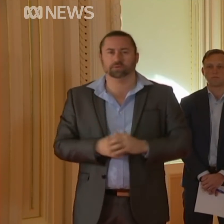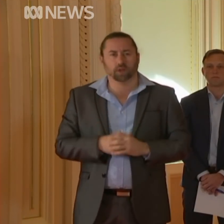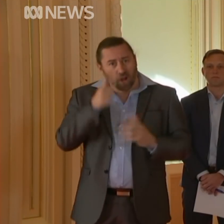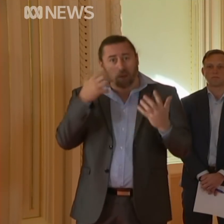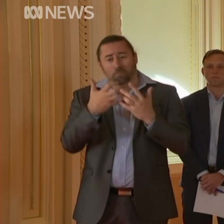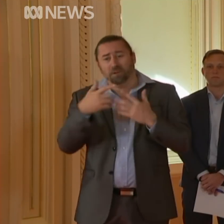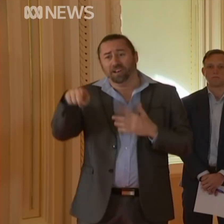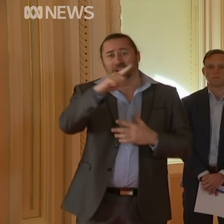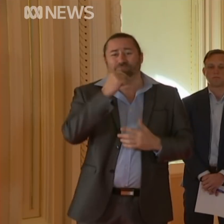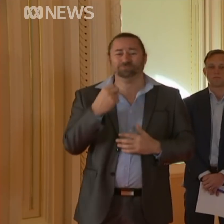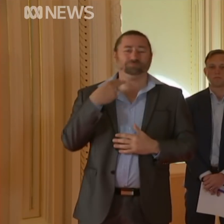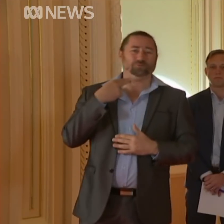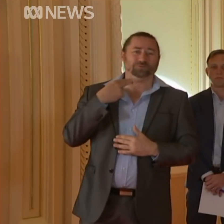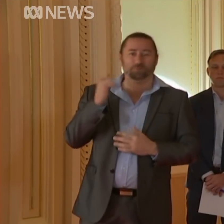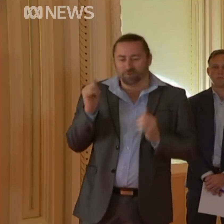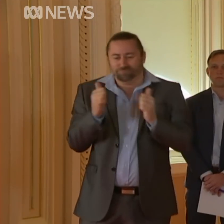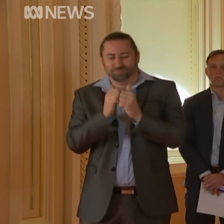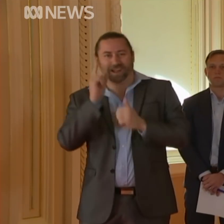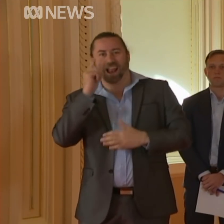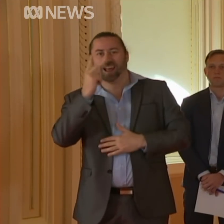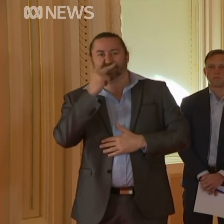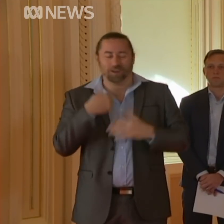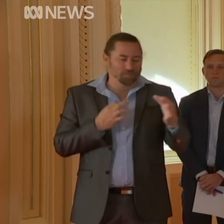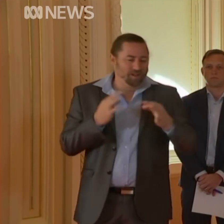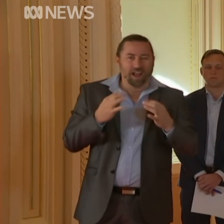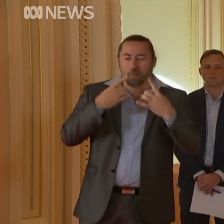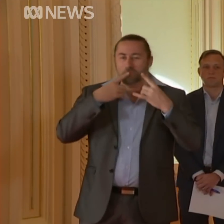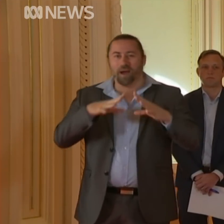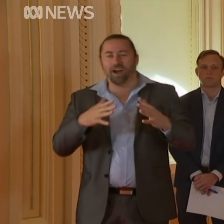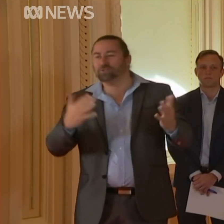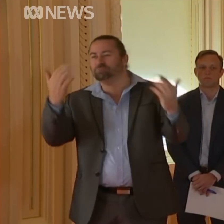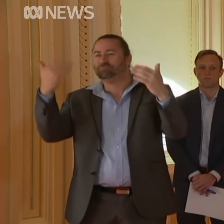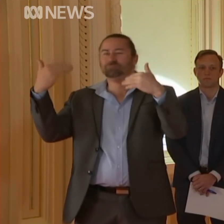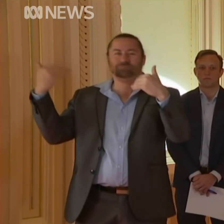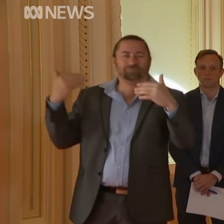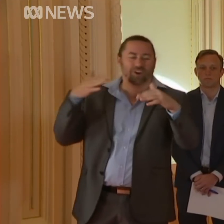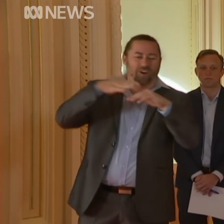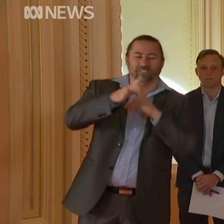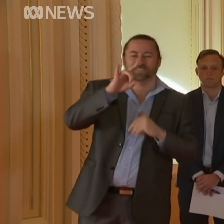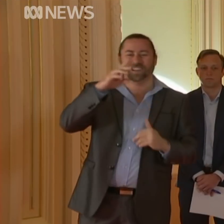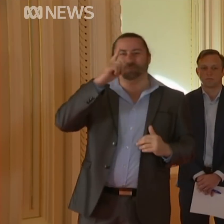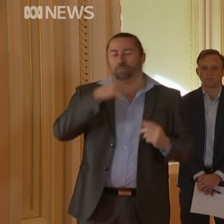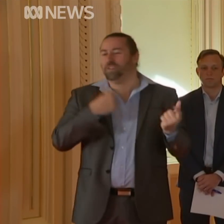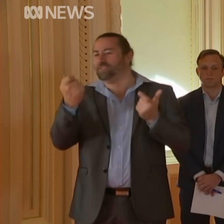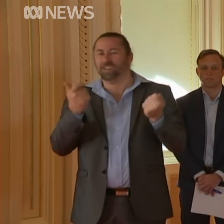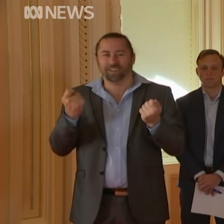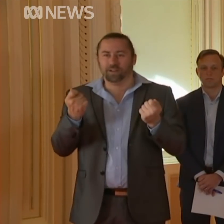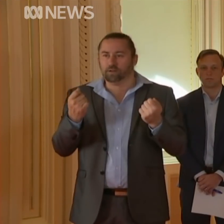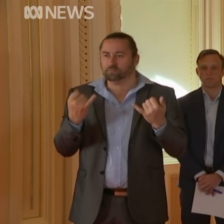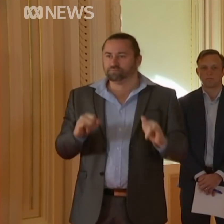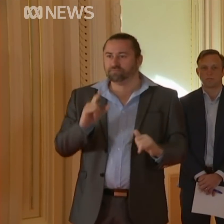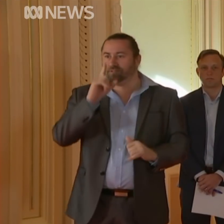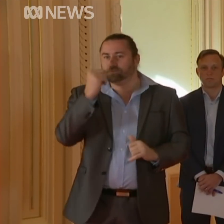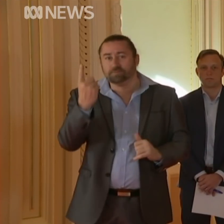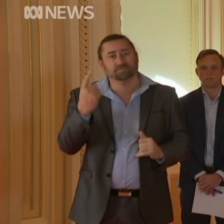there. They would have had parties scheduled to be in their homes last night. I apologise for that, but of course